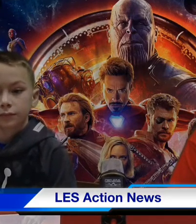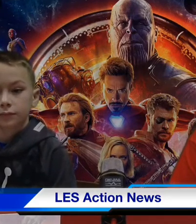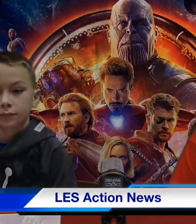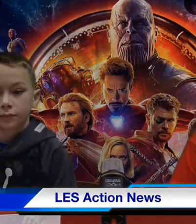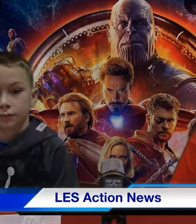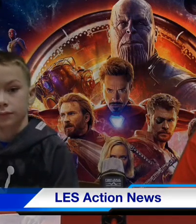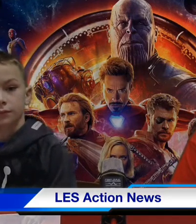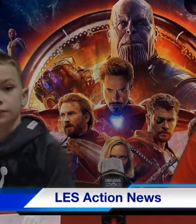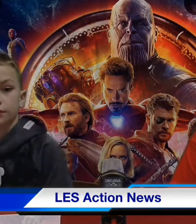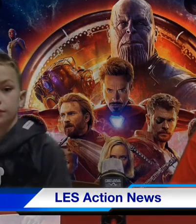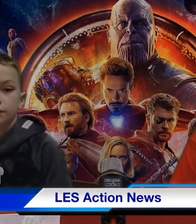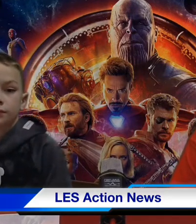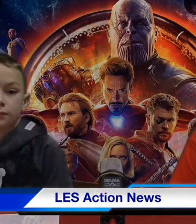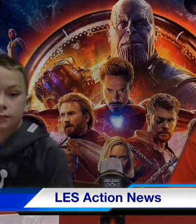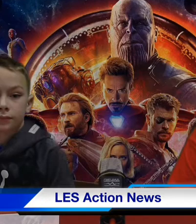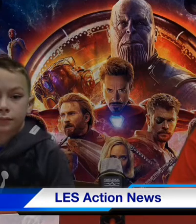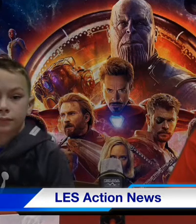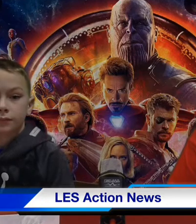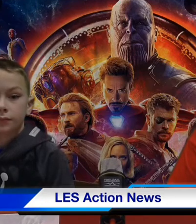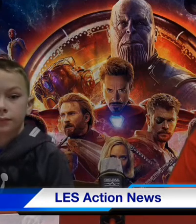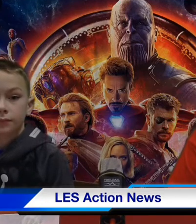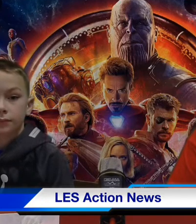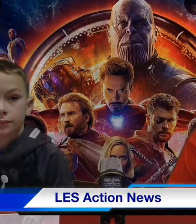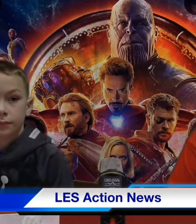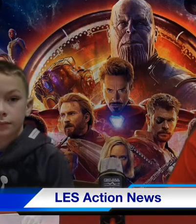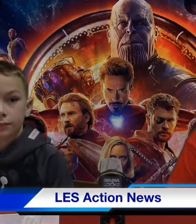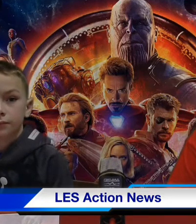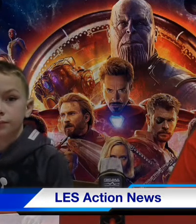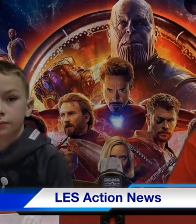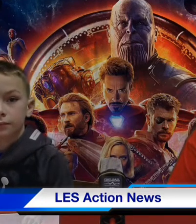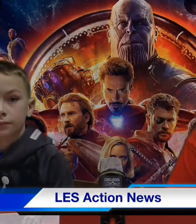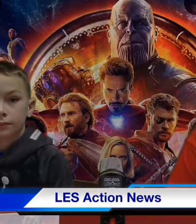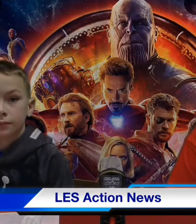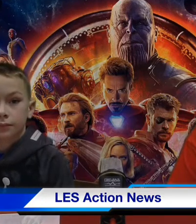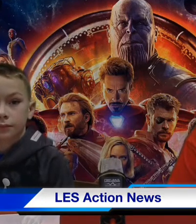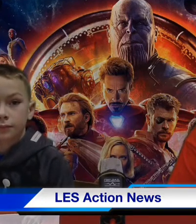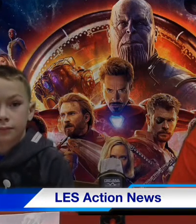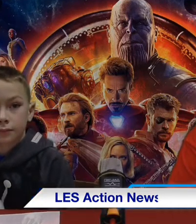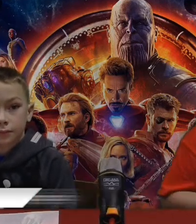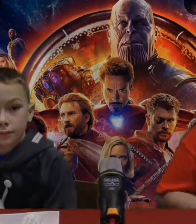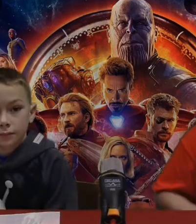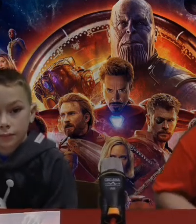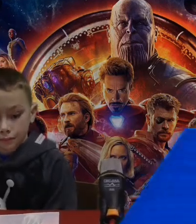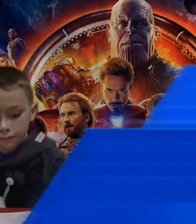lettuce, tomato, and cheese, refried beans, and applesauce.